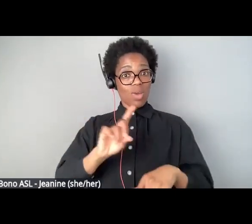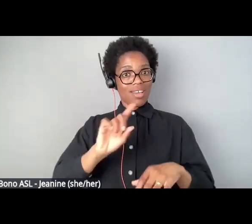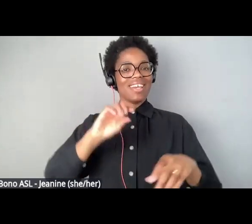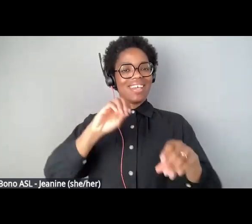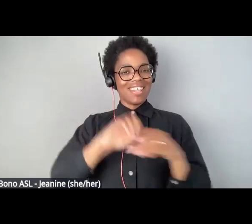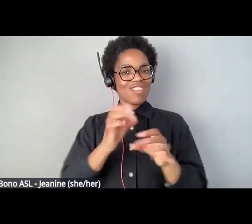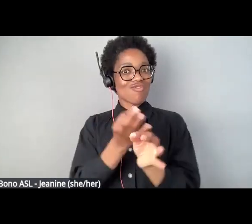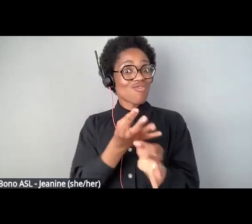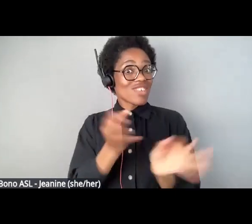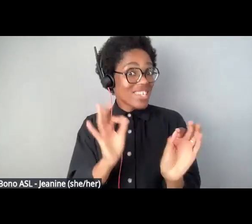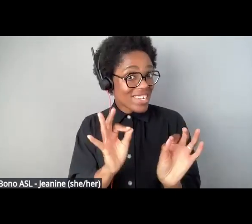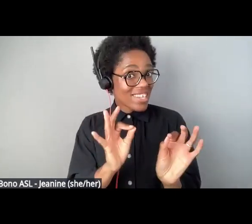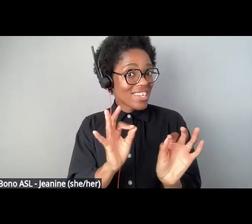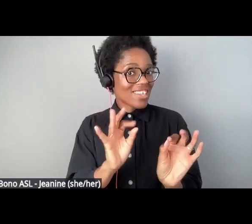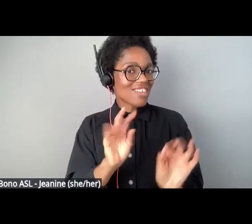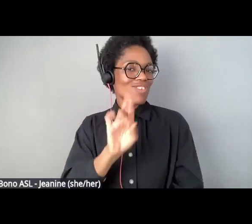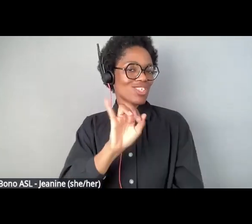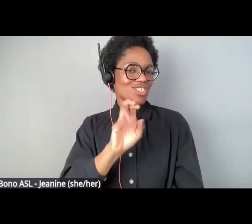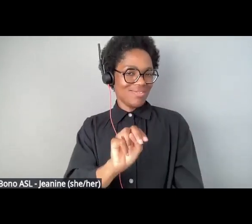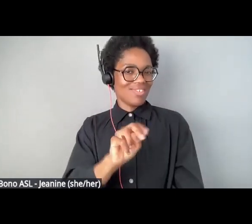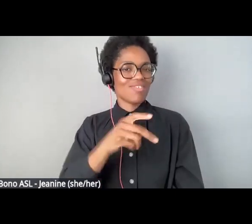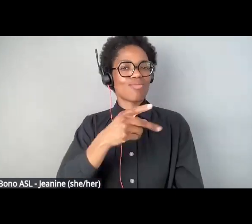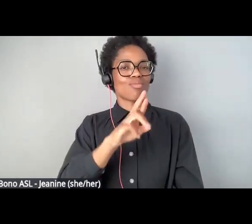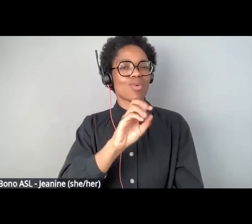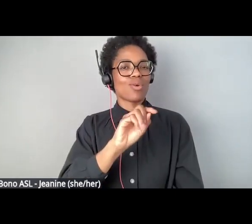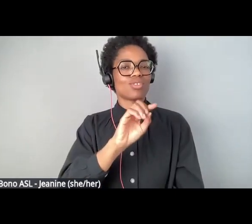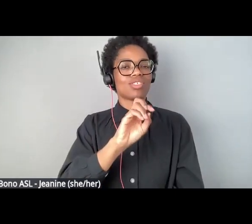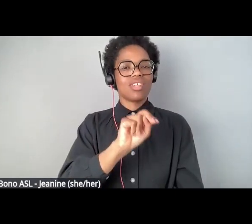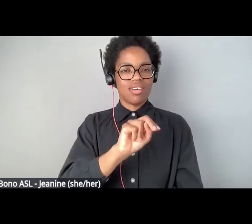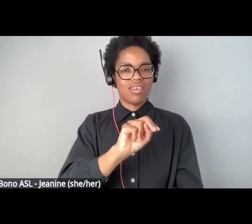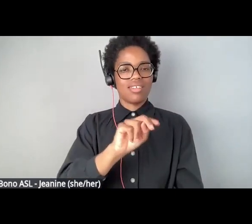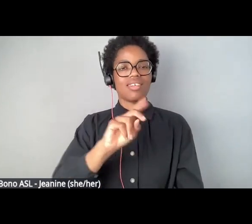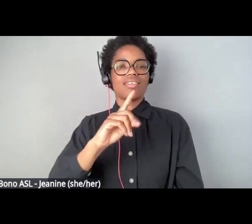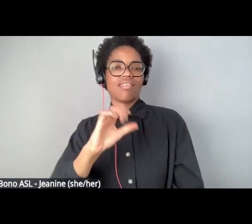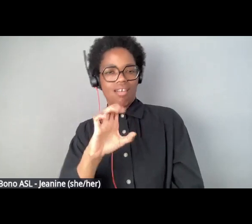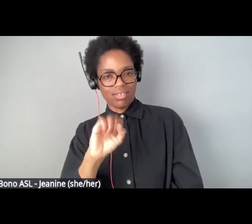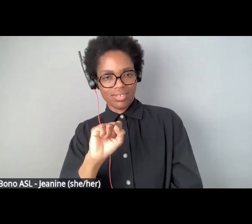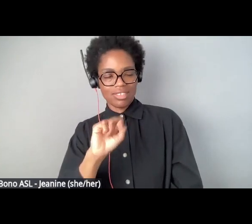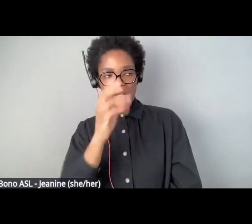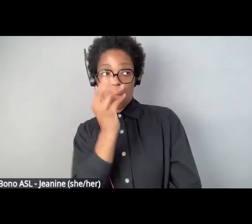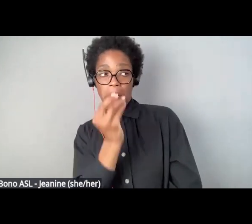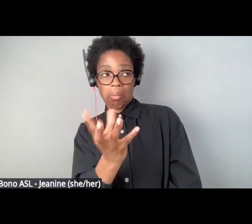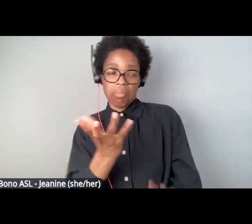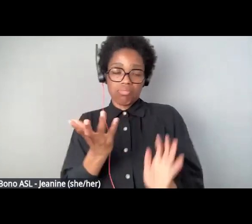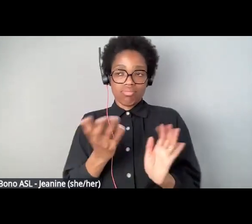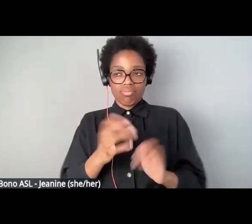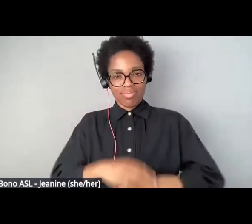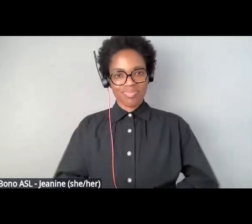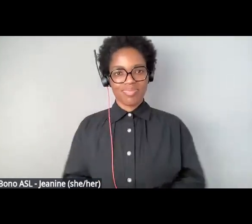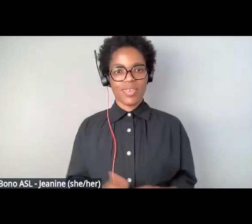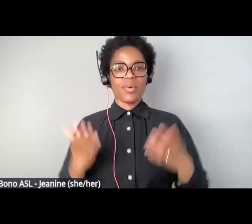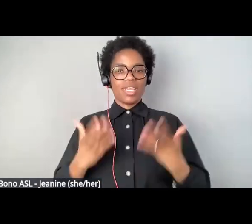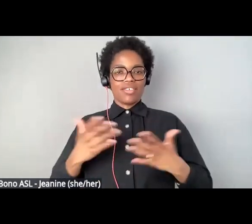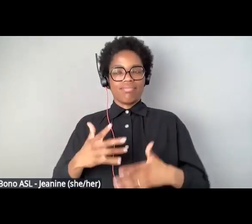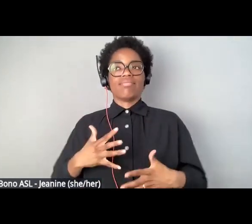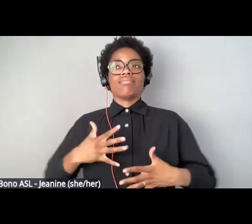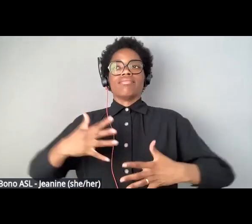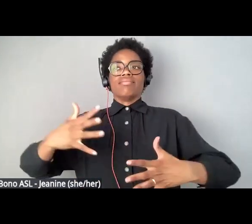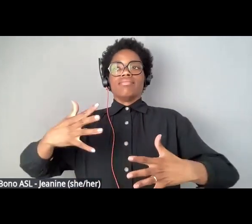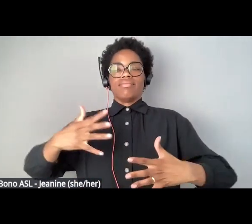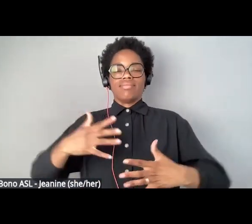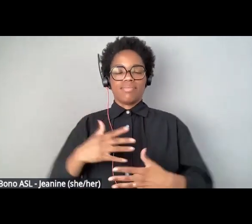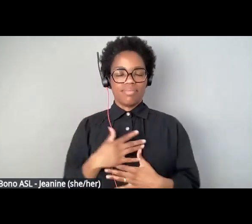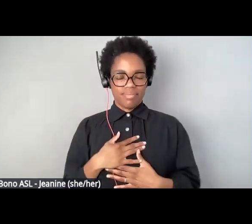water. We're still taking deep breaths. And we're still remembering that we are here to choose a better world. We're here to